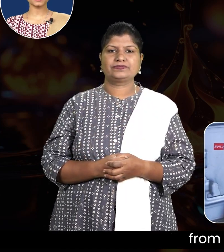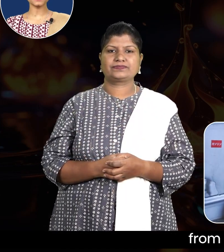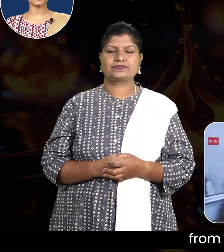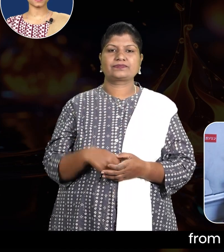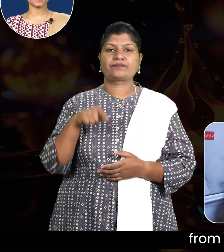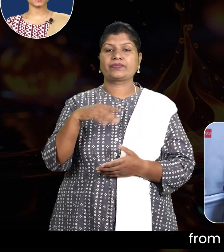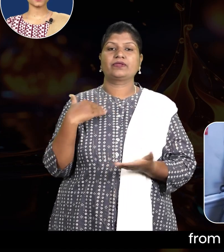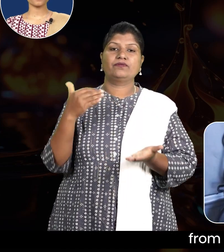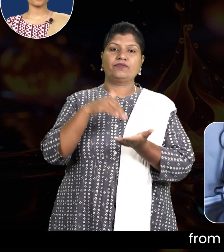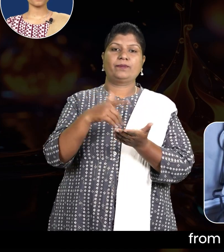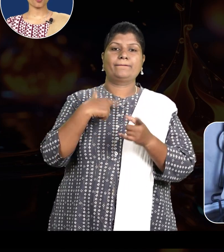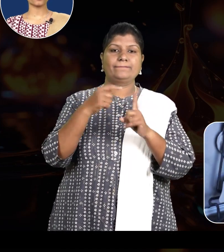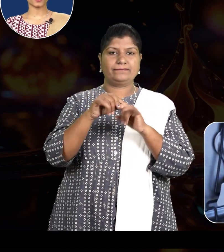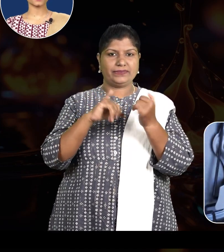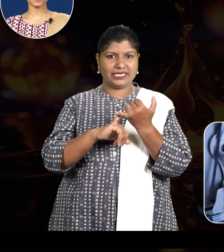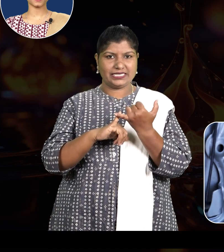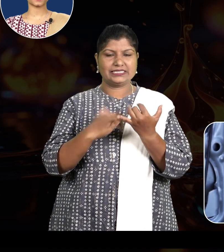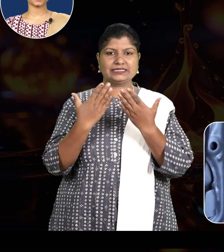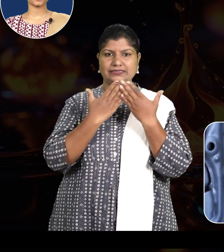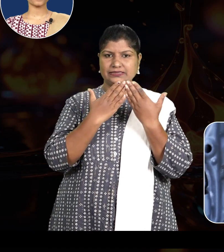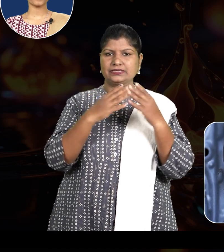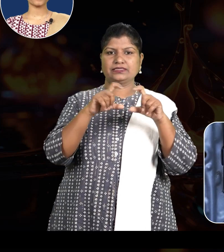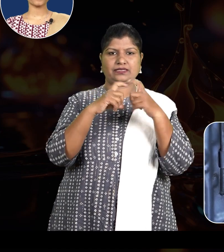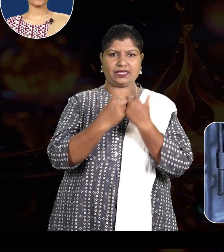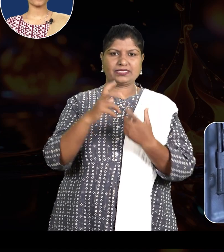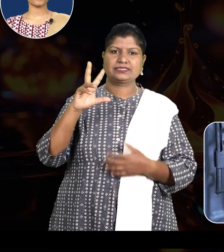From physical science of class 8.